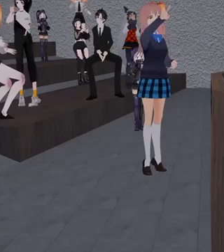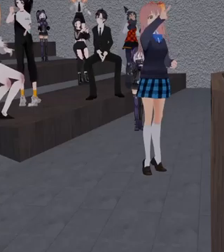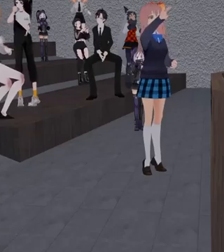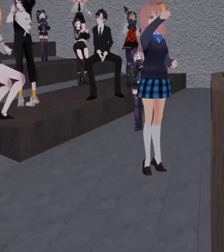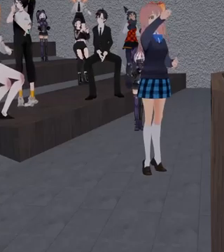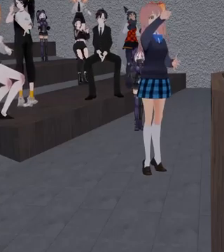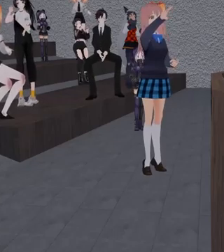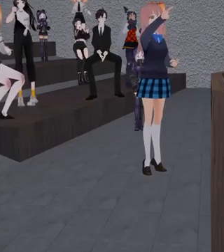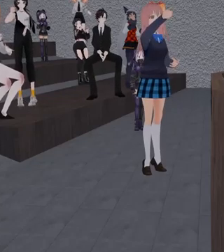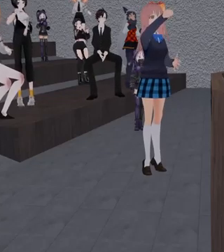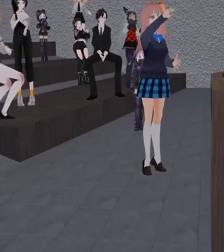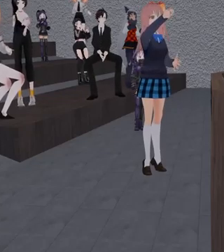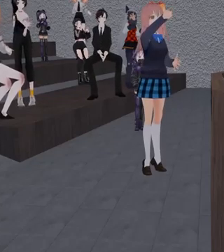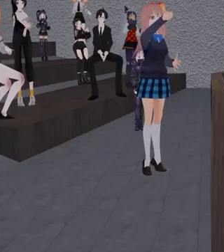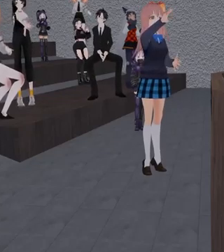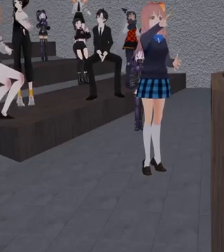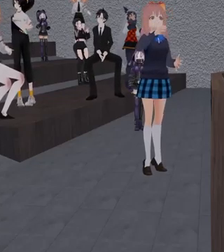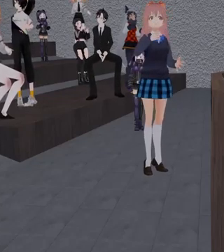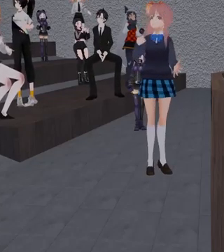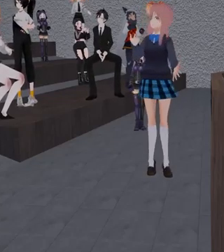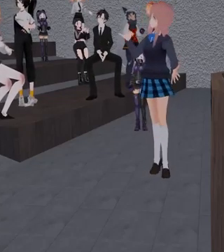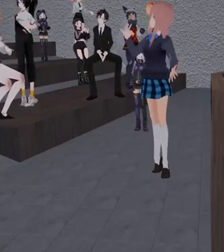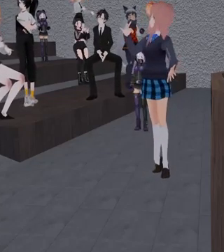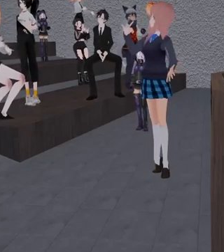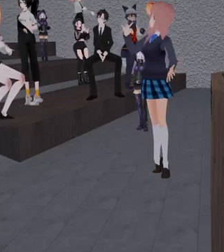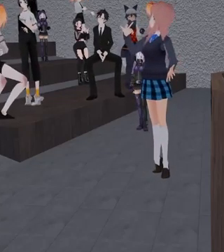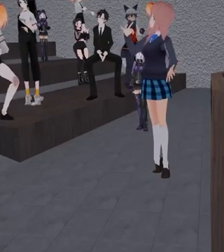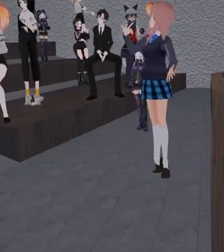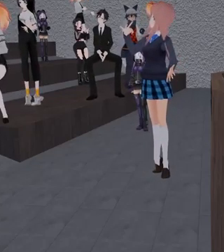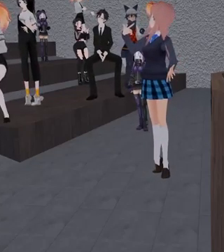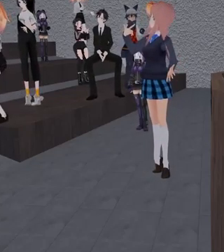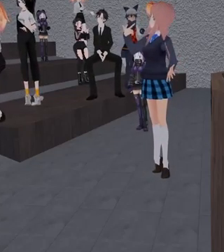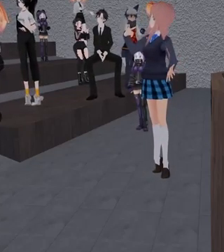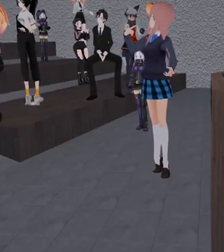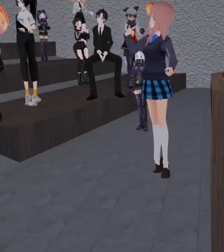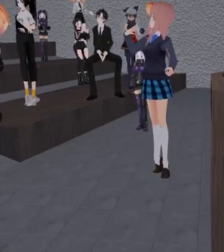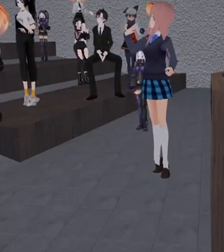No. You're a liar. It's fine. It's all right.